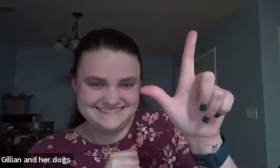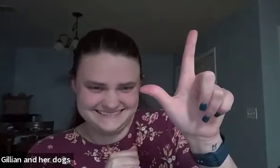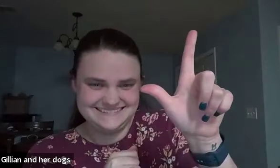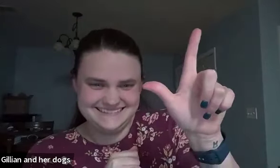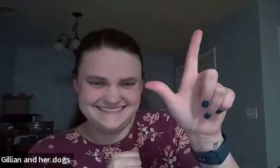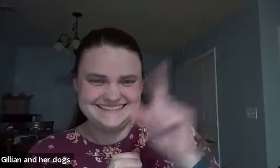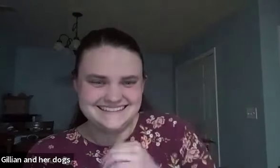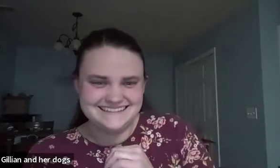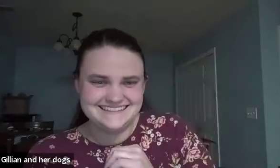Mm-hmm.